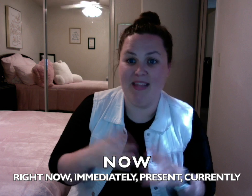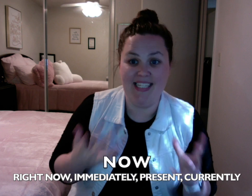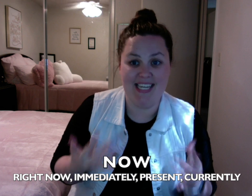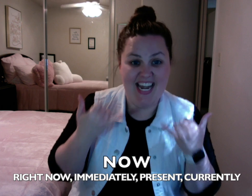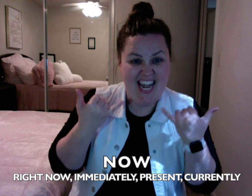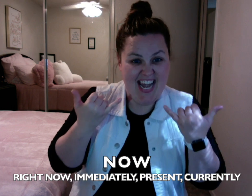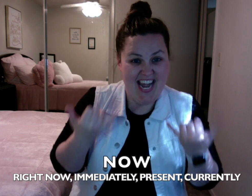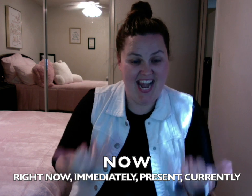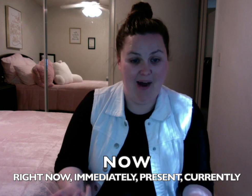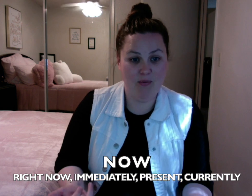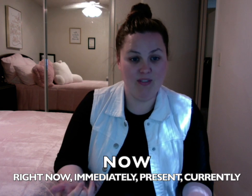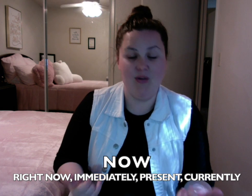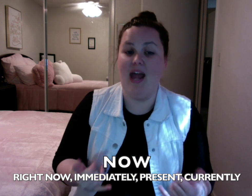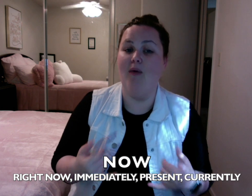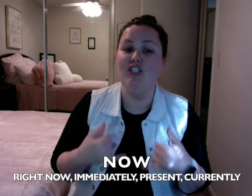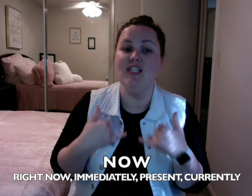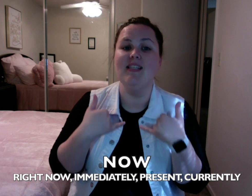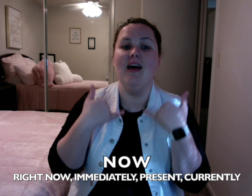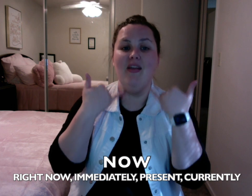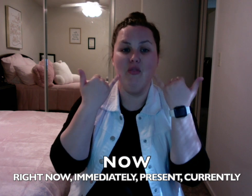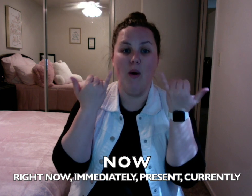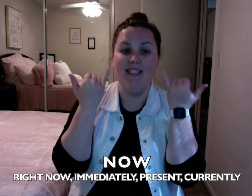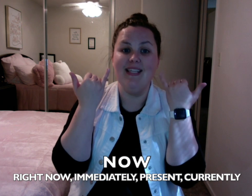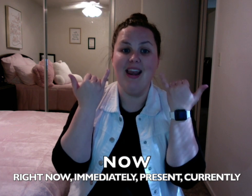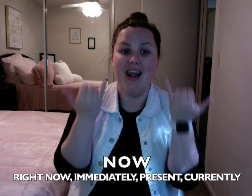that's now. So now is just the once.